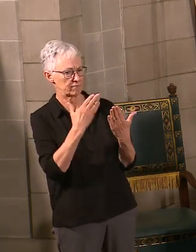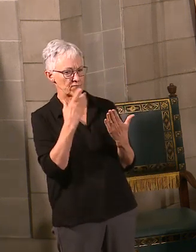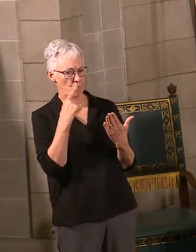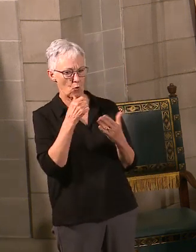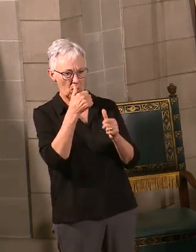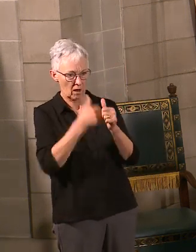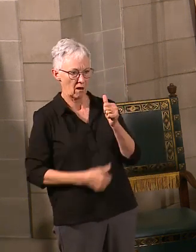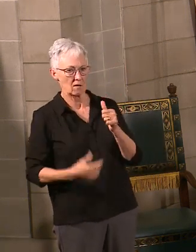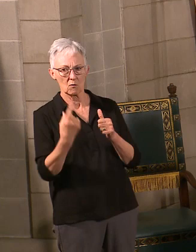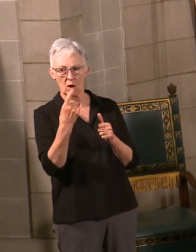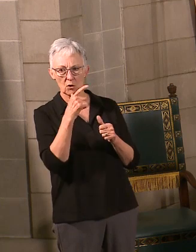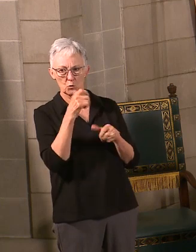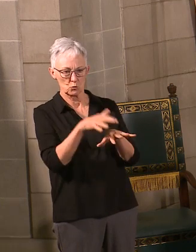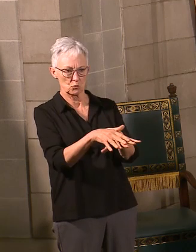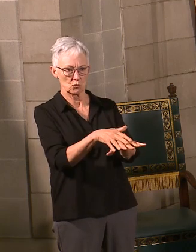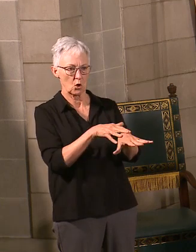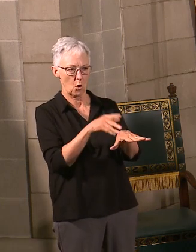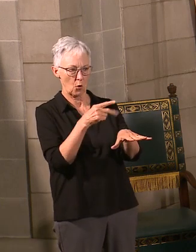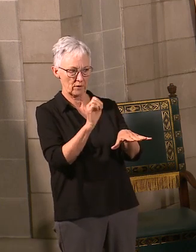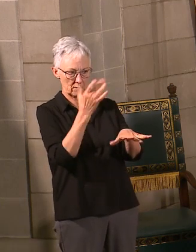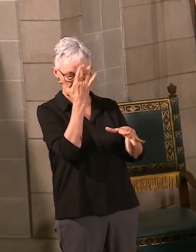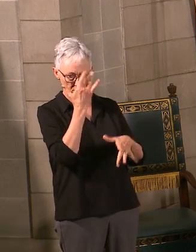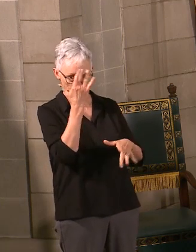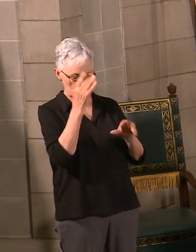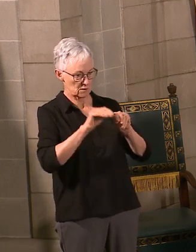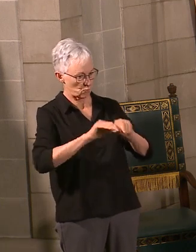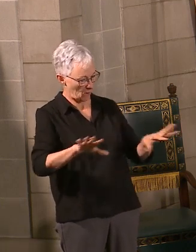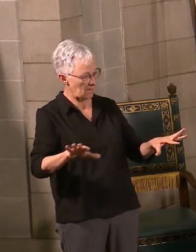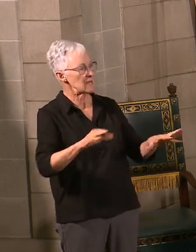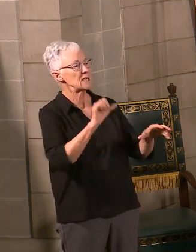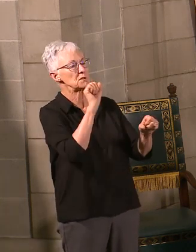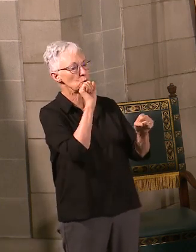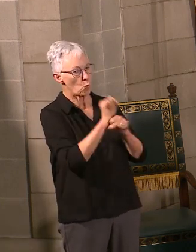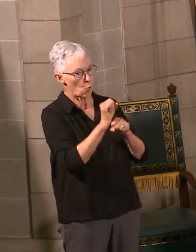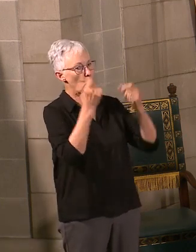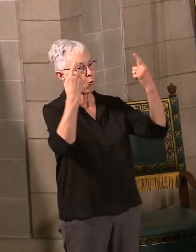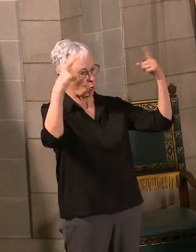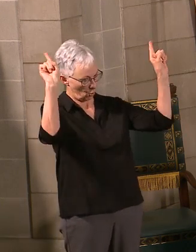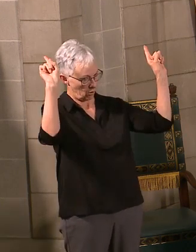is helping to slow the spread of virus here in our state. It is working. Hang in there. We got